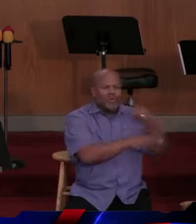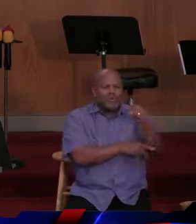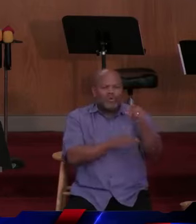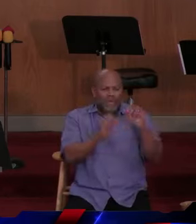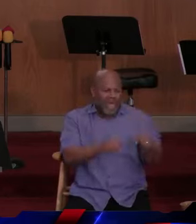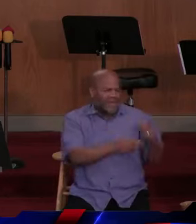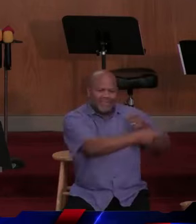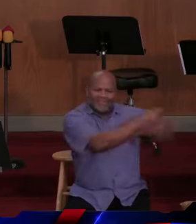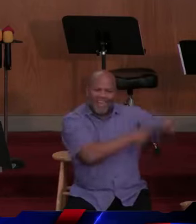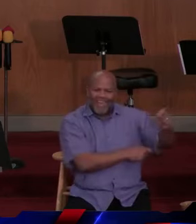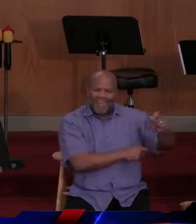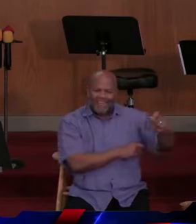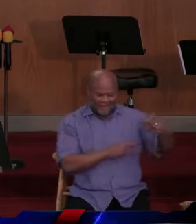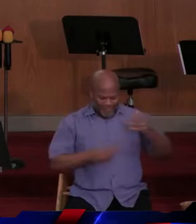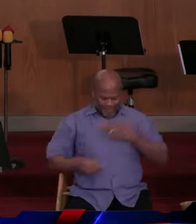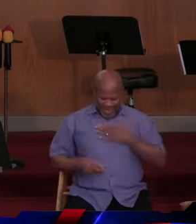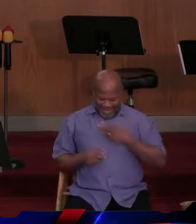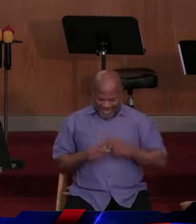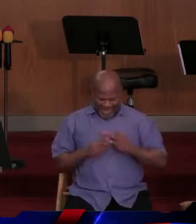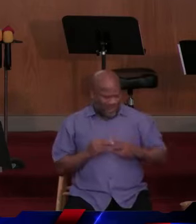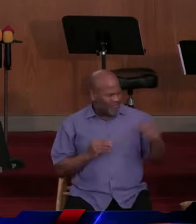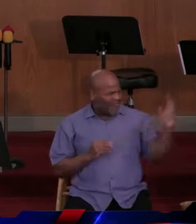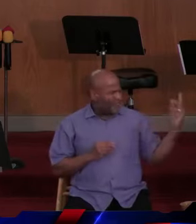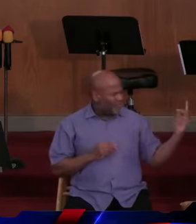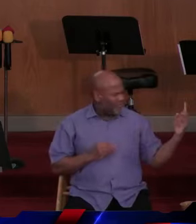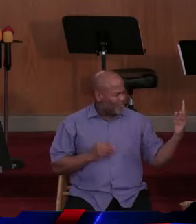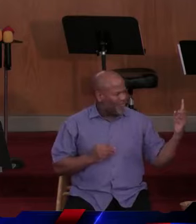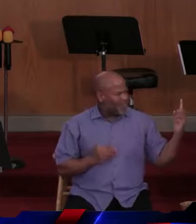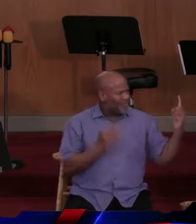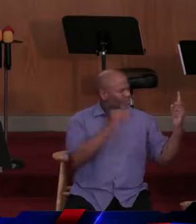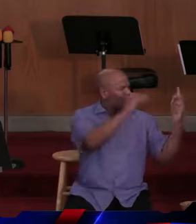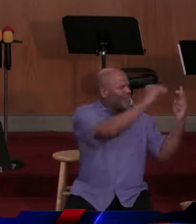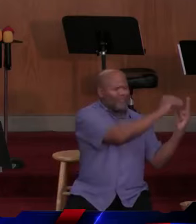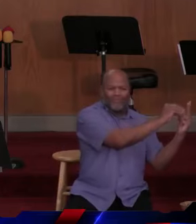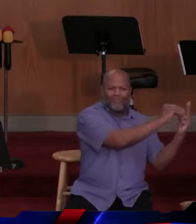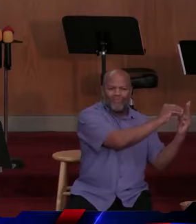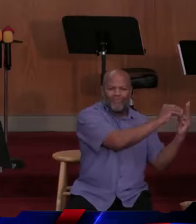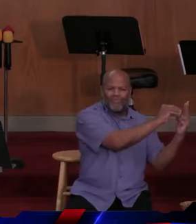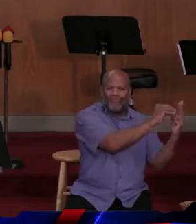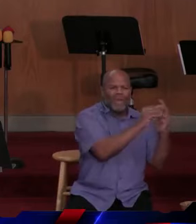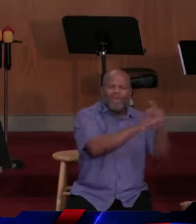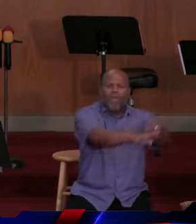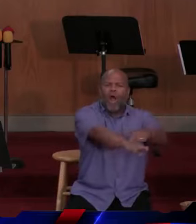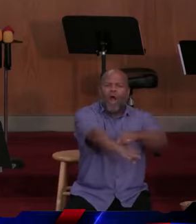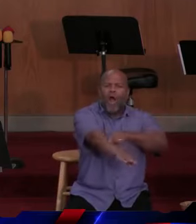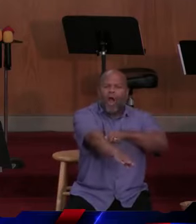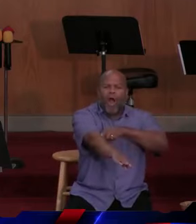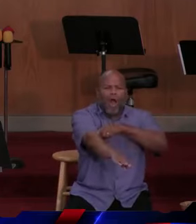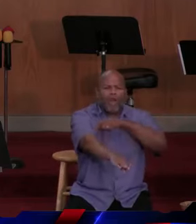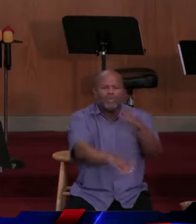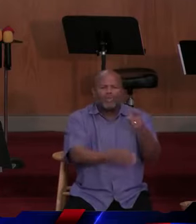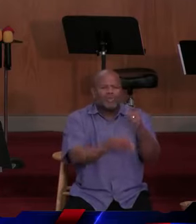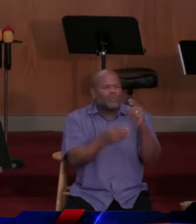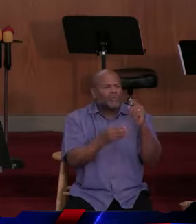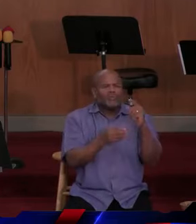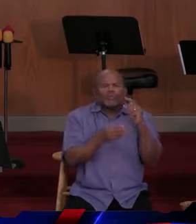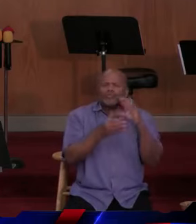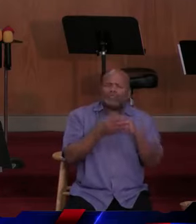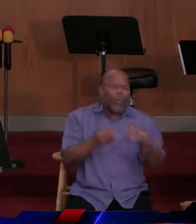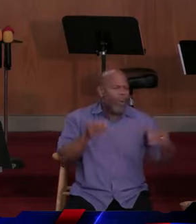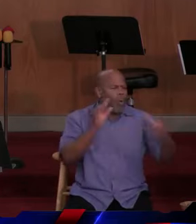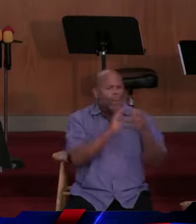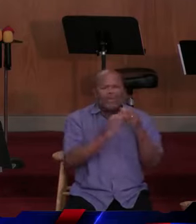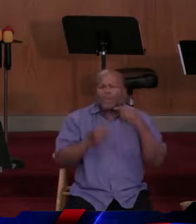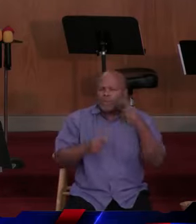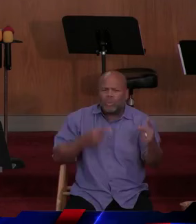our names in there. How long have you been walking this walk, telling the story, and still missing